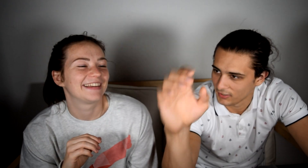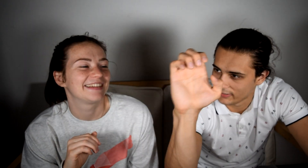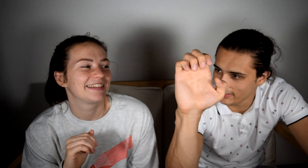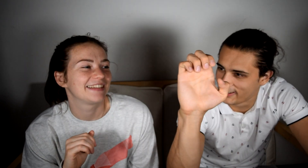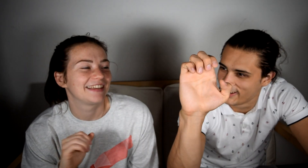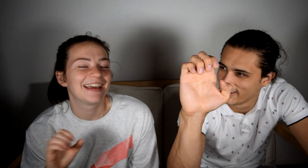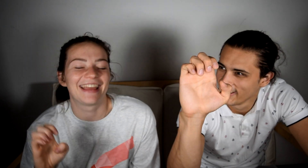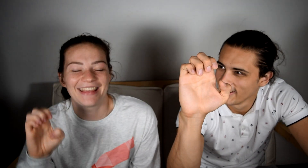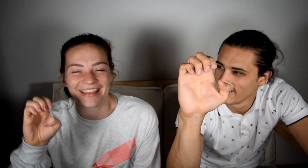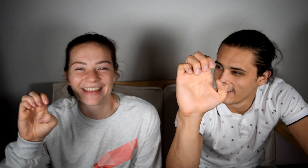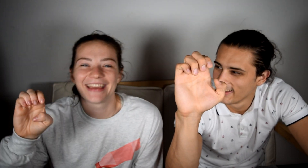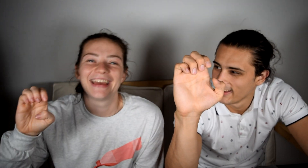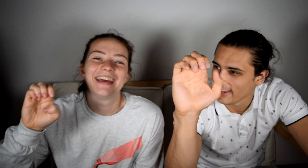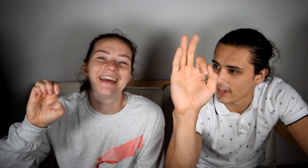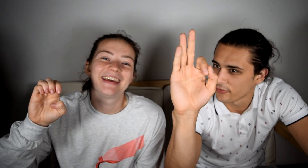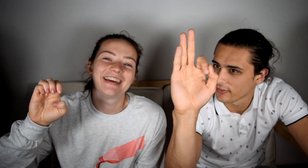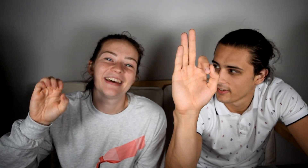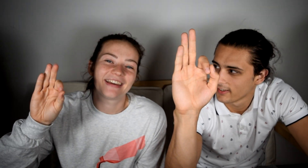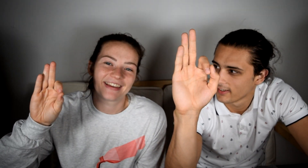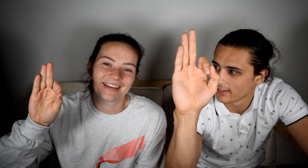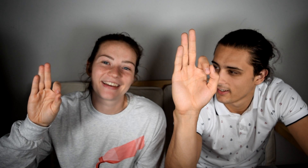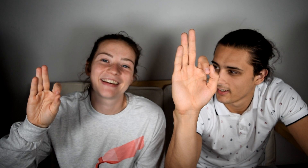E. E. F.